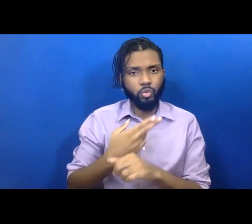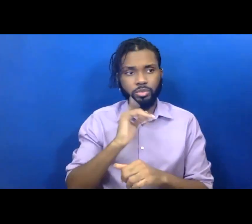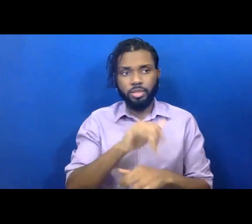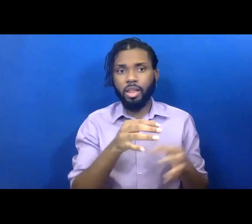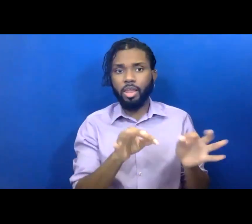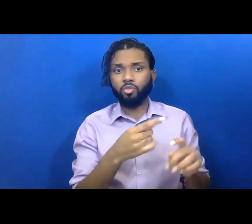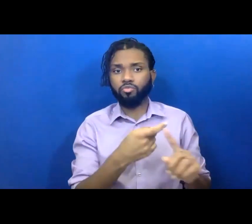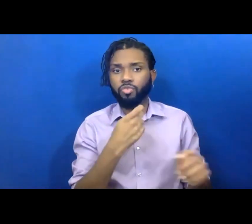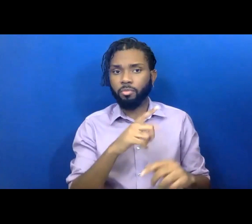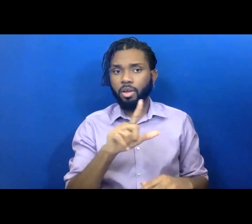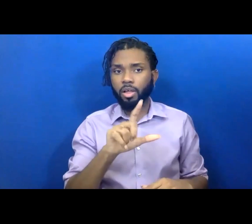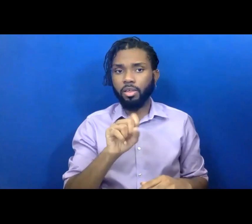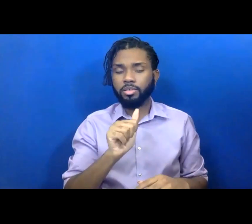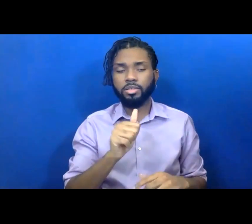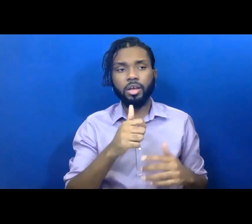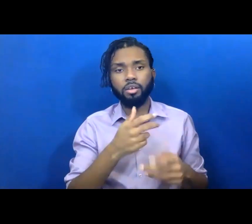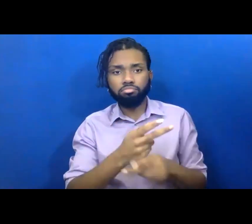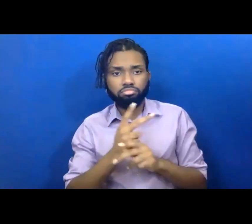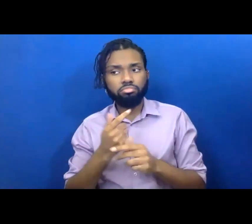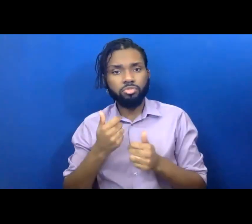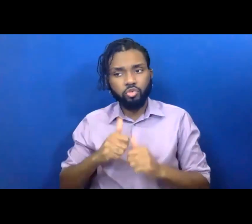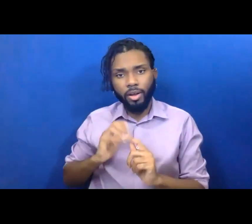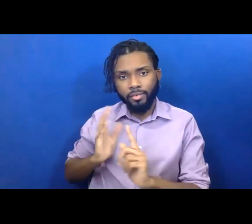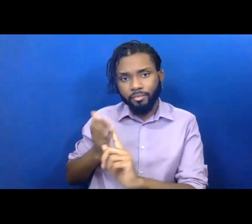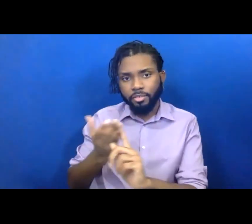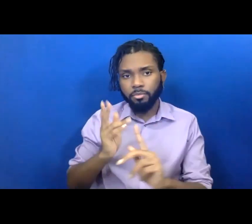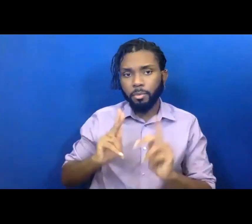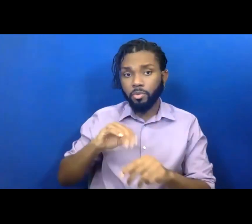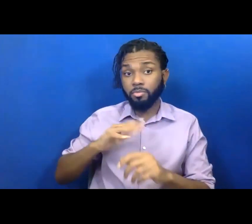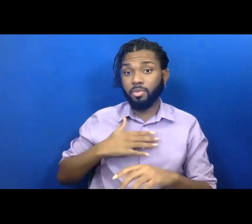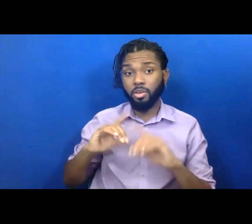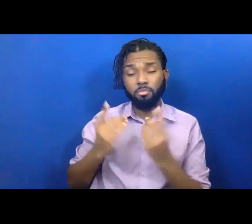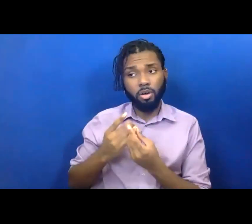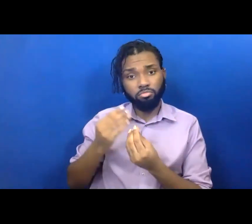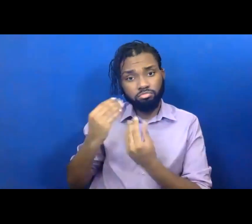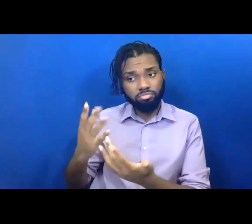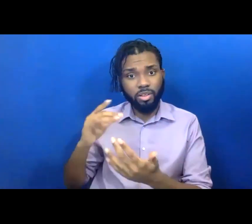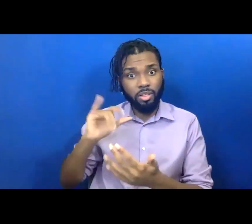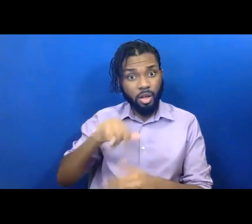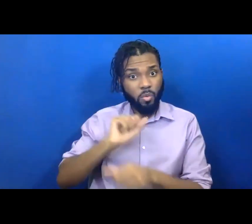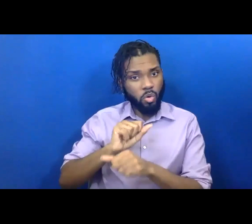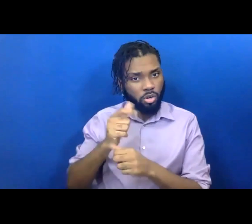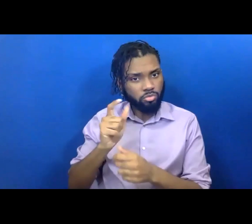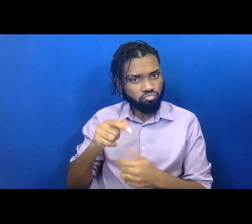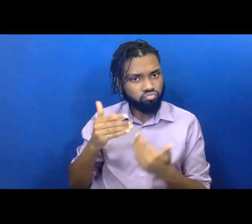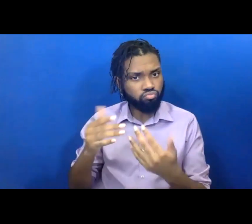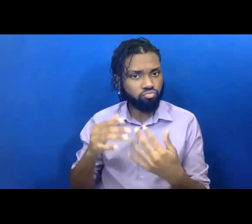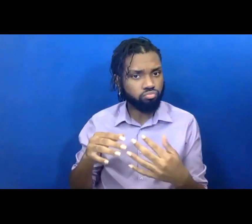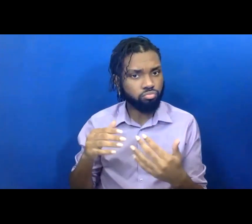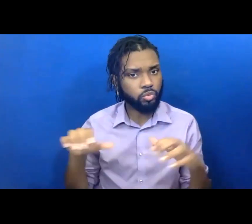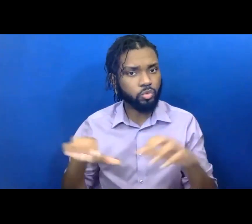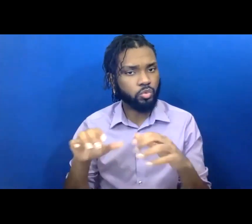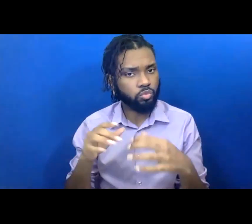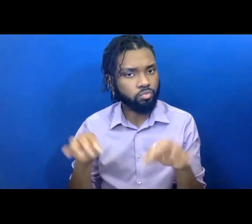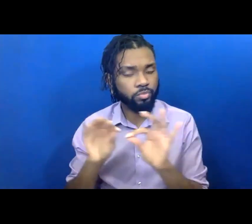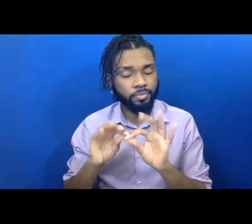LSA to try to convince people in my department that this is work that's worth doing. So I think one of the things that we